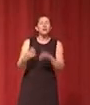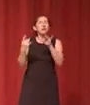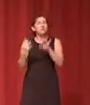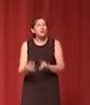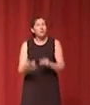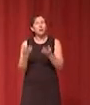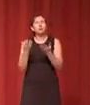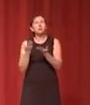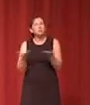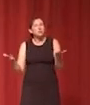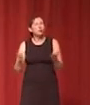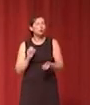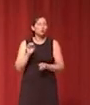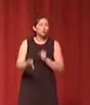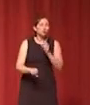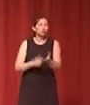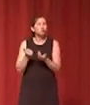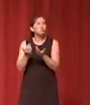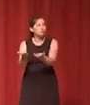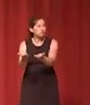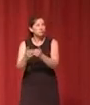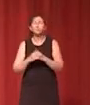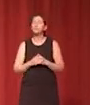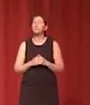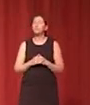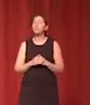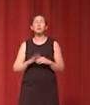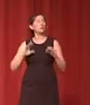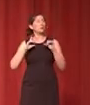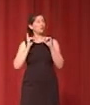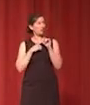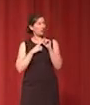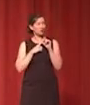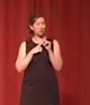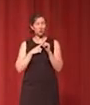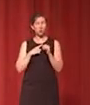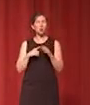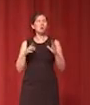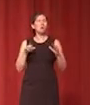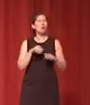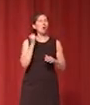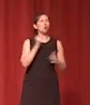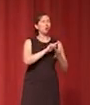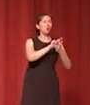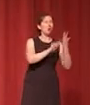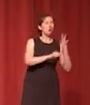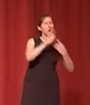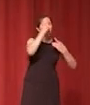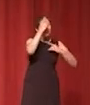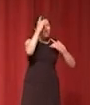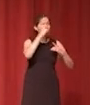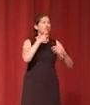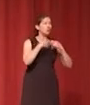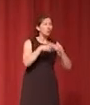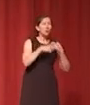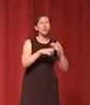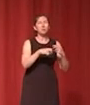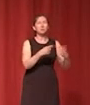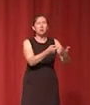But again, what we do is chiefly to rule out other things. So again, other medical problems. Next